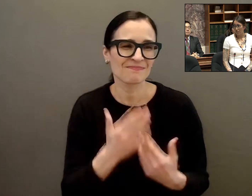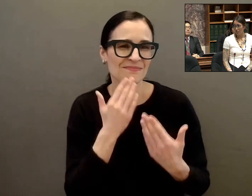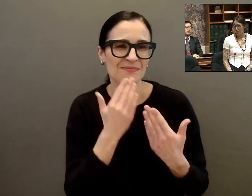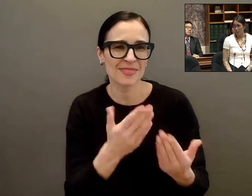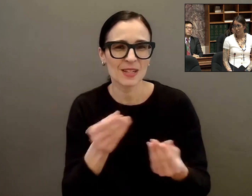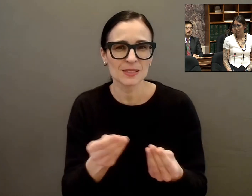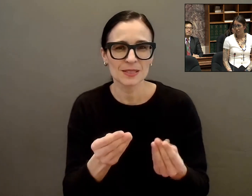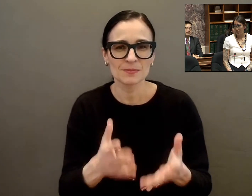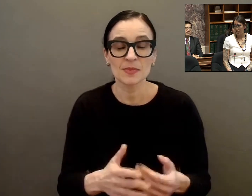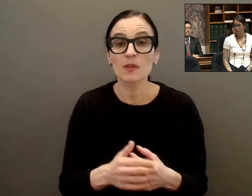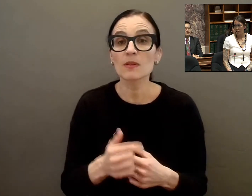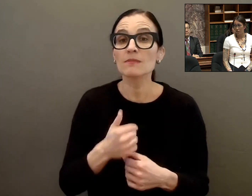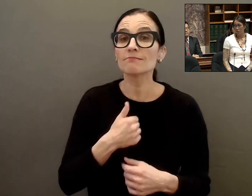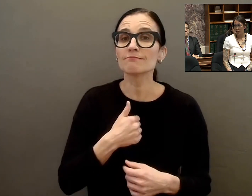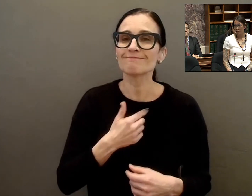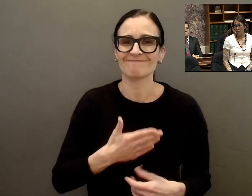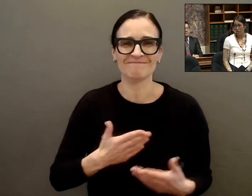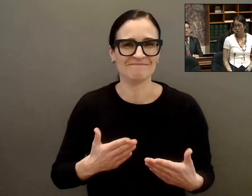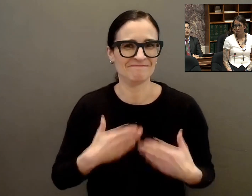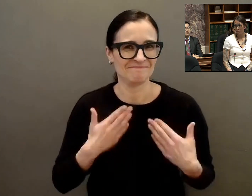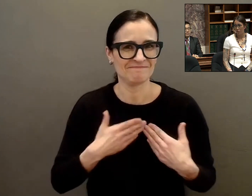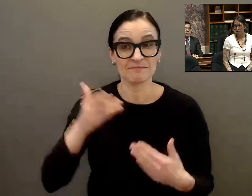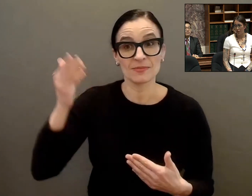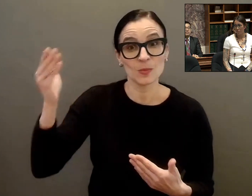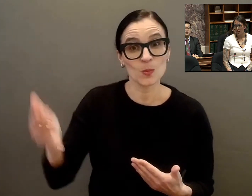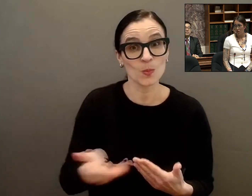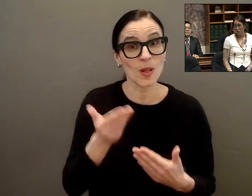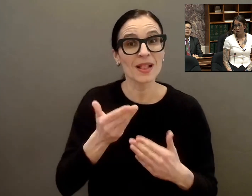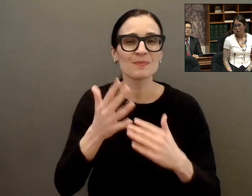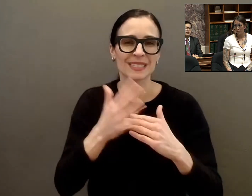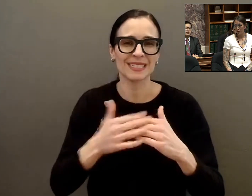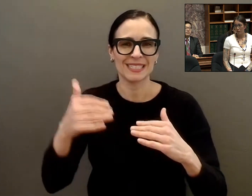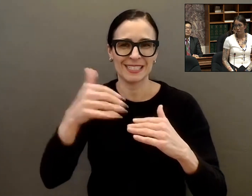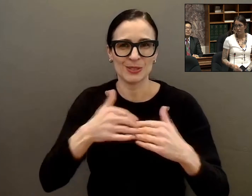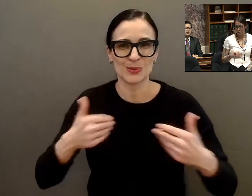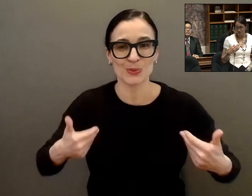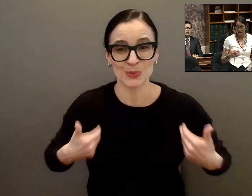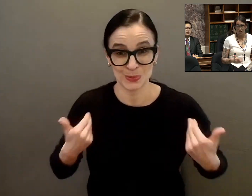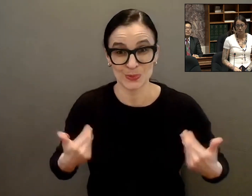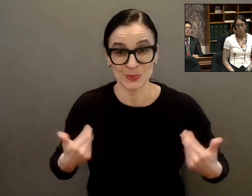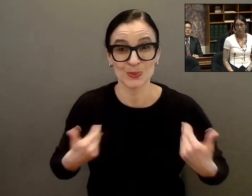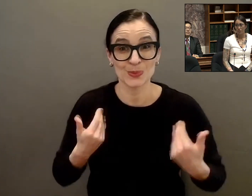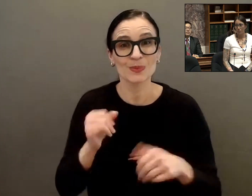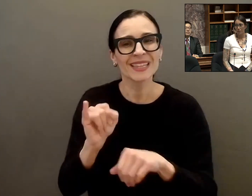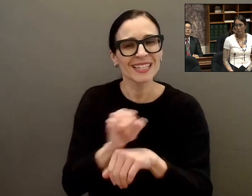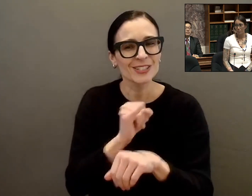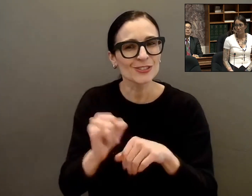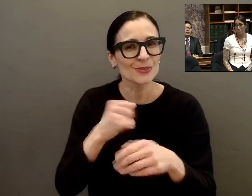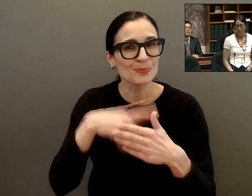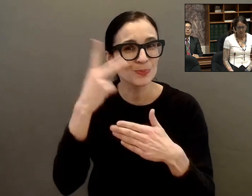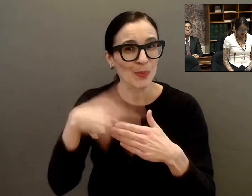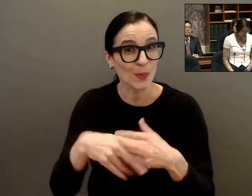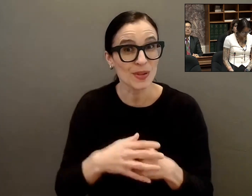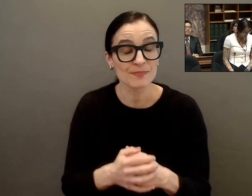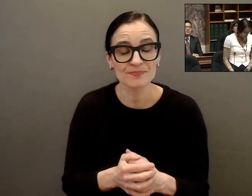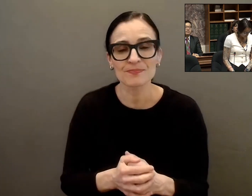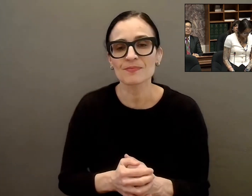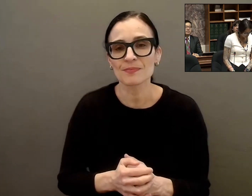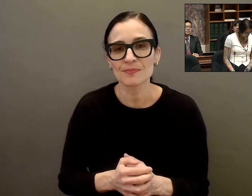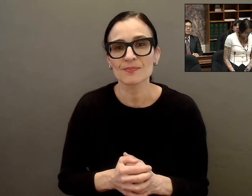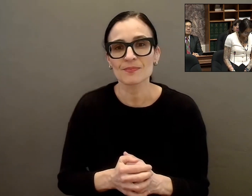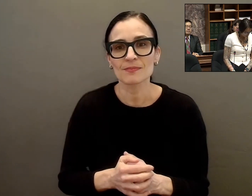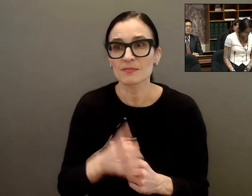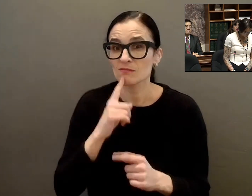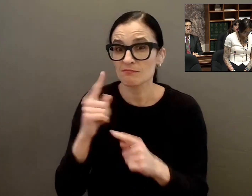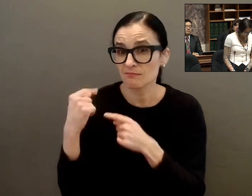the House the Indigenous Youth Internship Program, which have been running for a number of years,